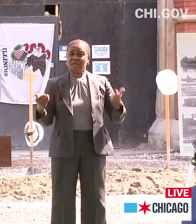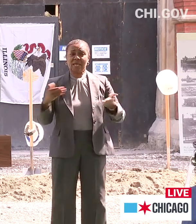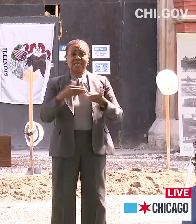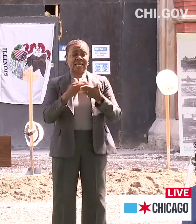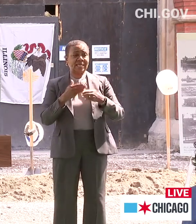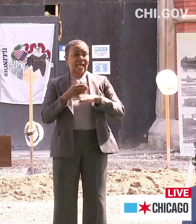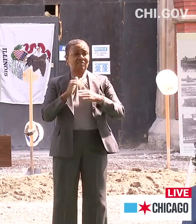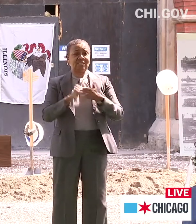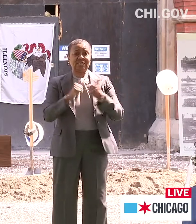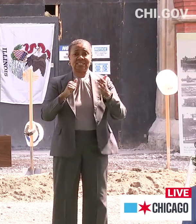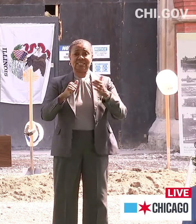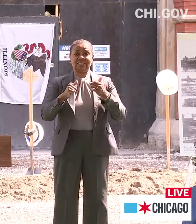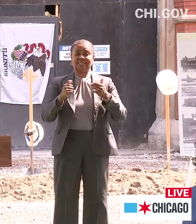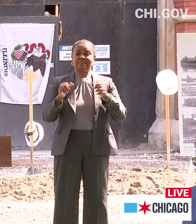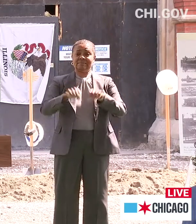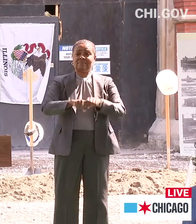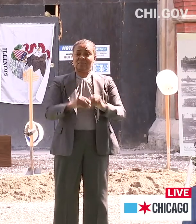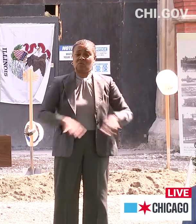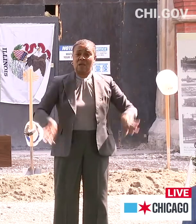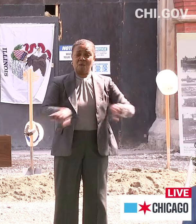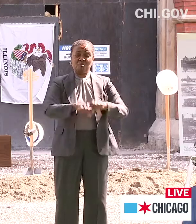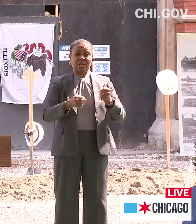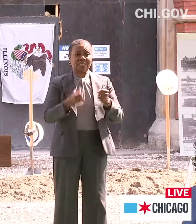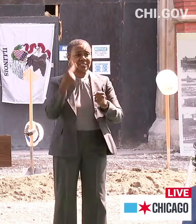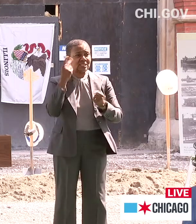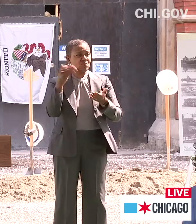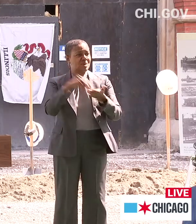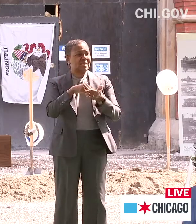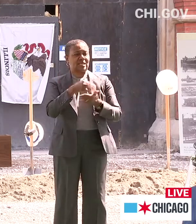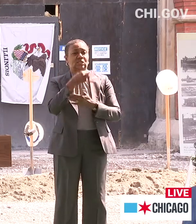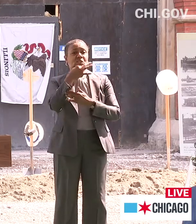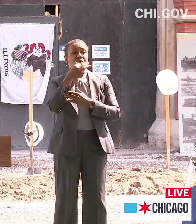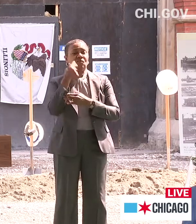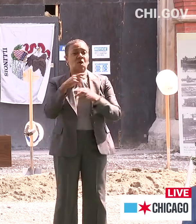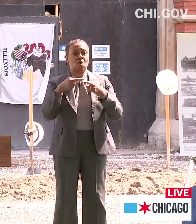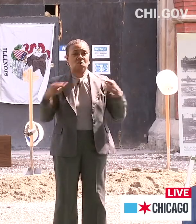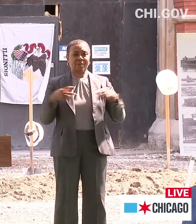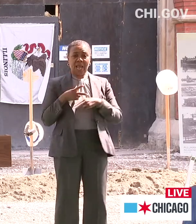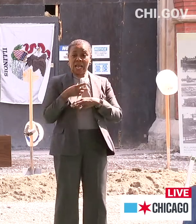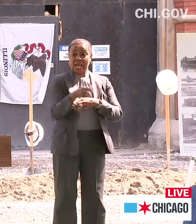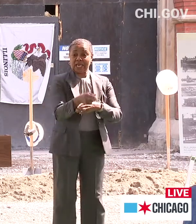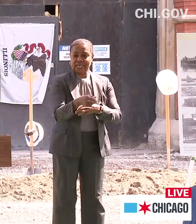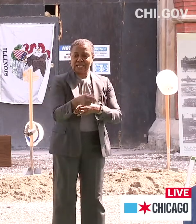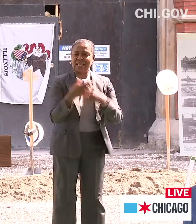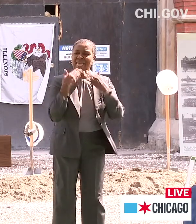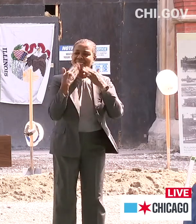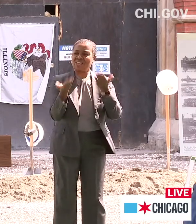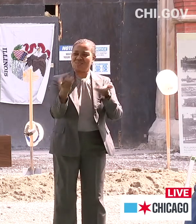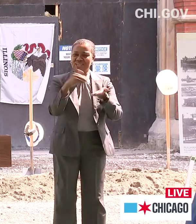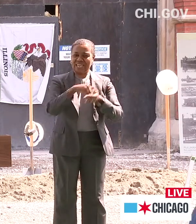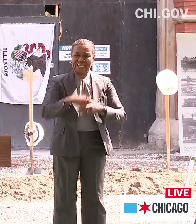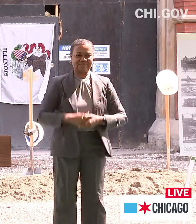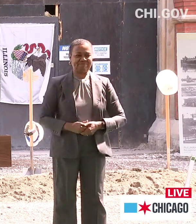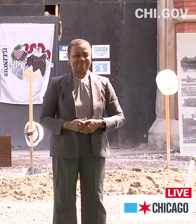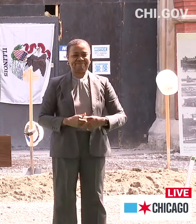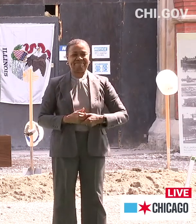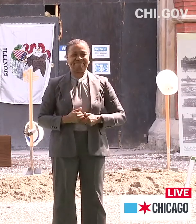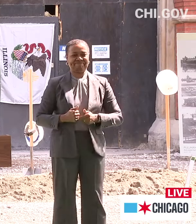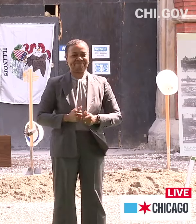after this groundbreaking to see you here soon for the ribbon cutting. Thank you again.